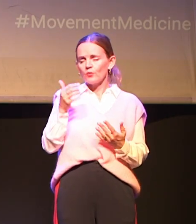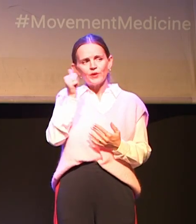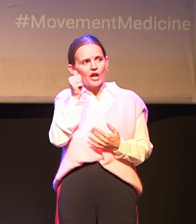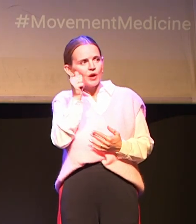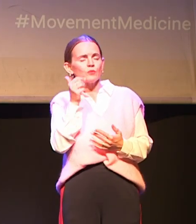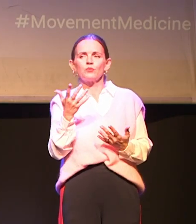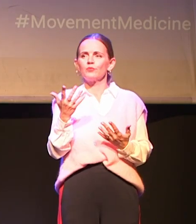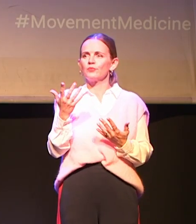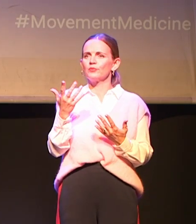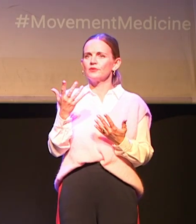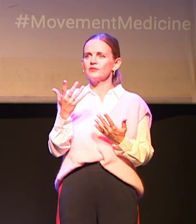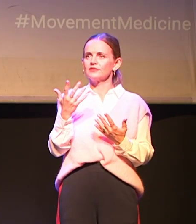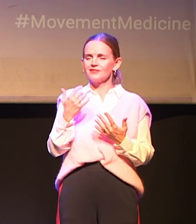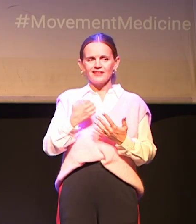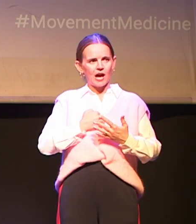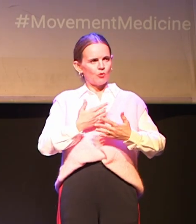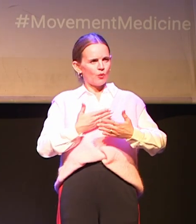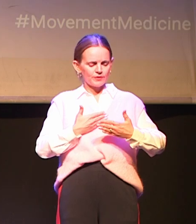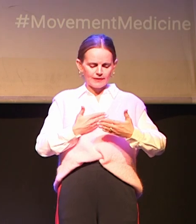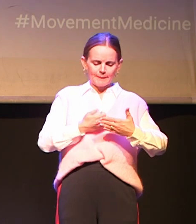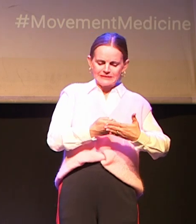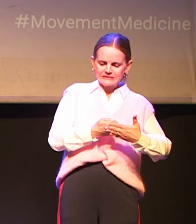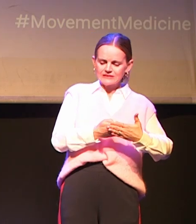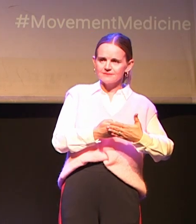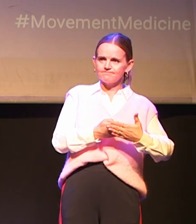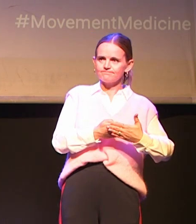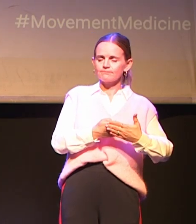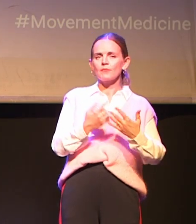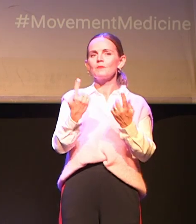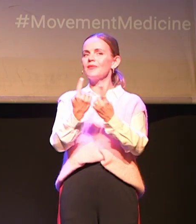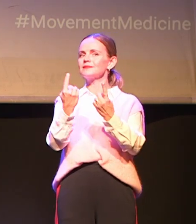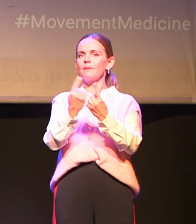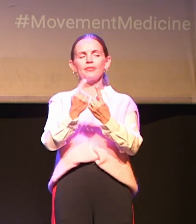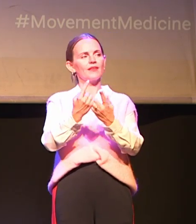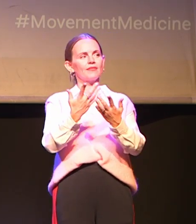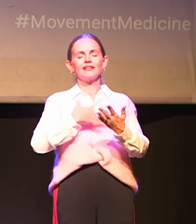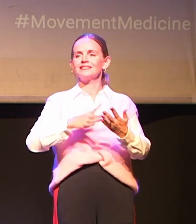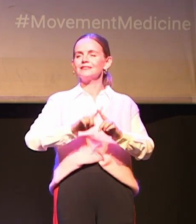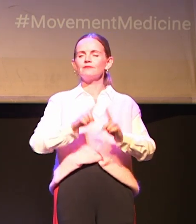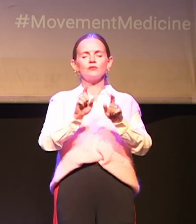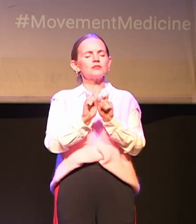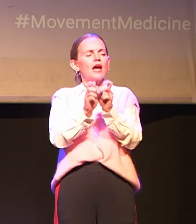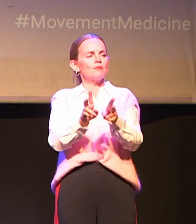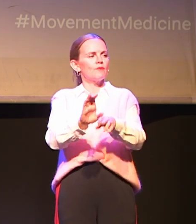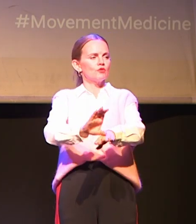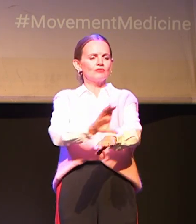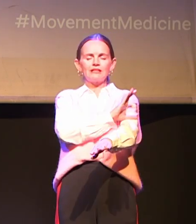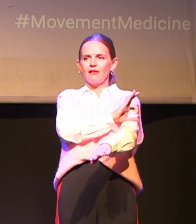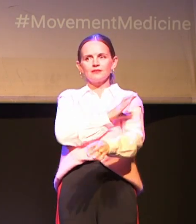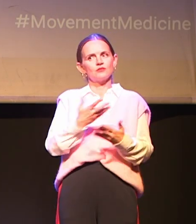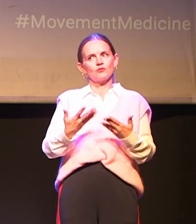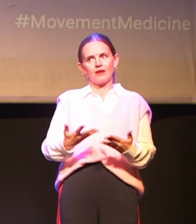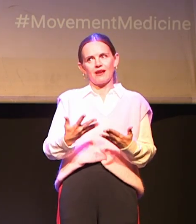We all know our own thresholds, but there is something that is demanding a different kind of resilience from us right now, which cannot